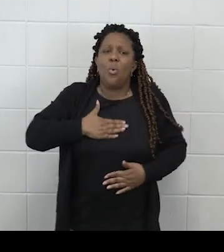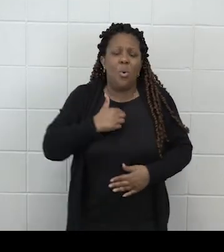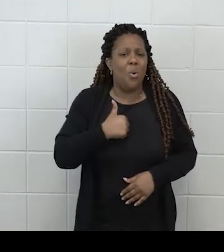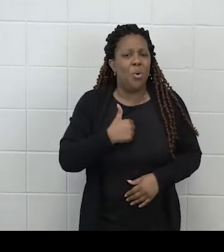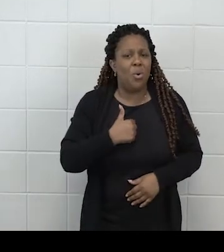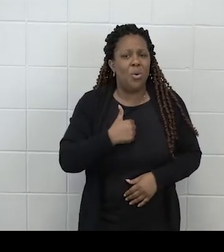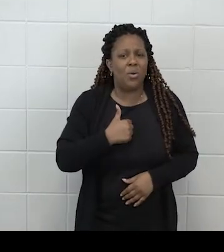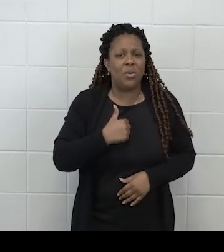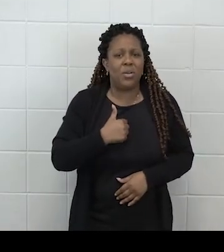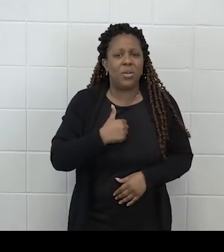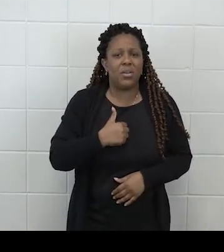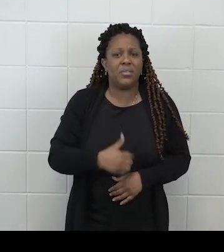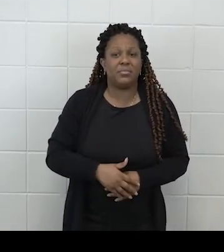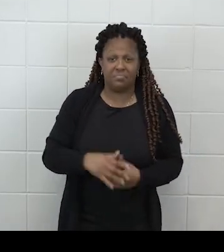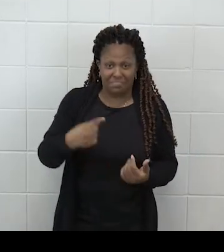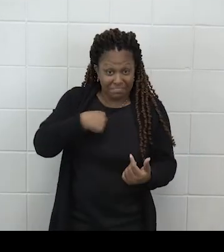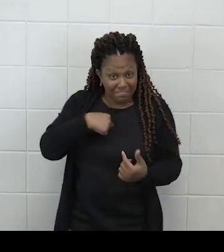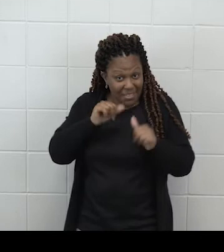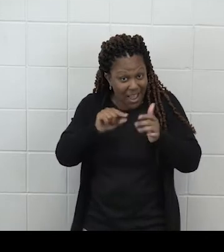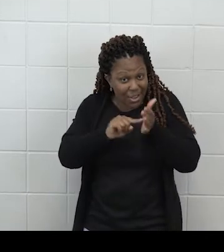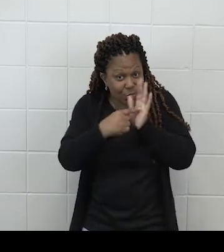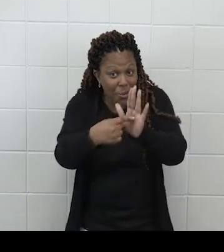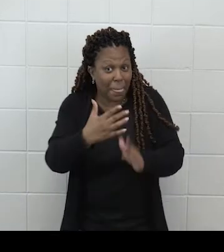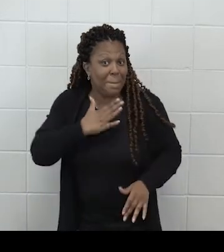I could even show you some of my best moves.